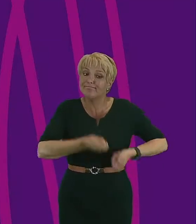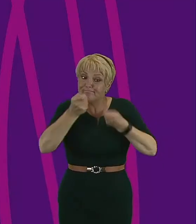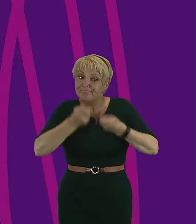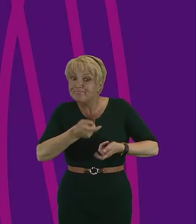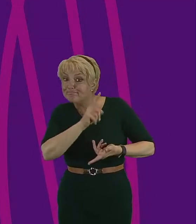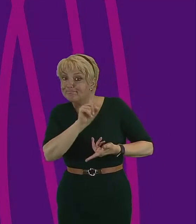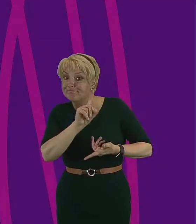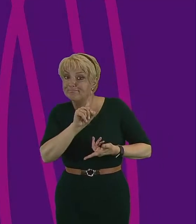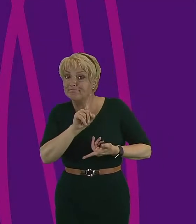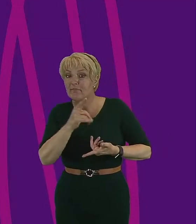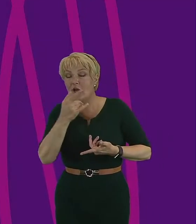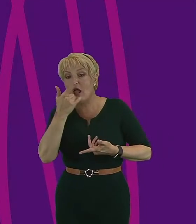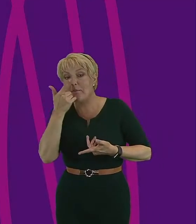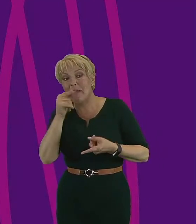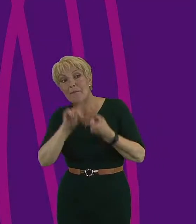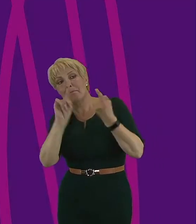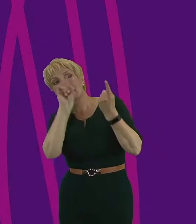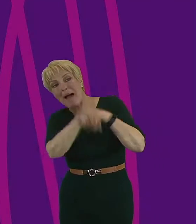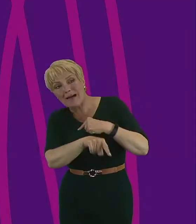that and perhaps to come back to her directly.